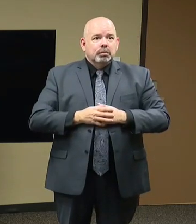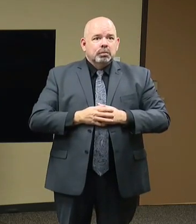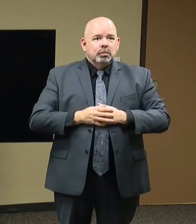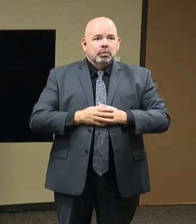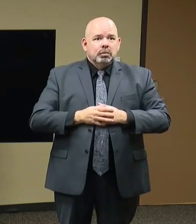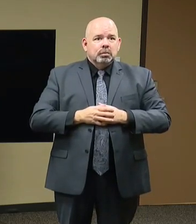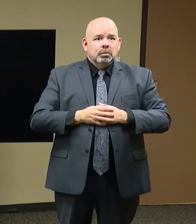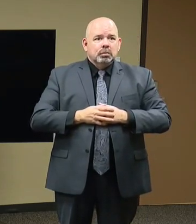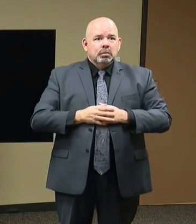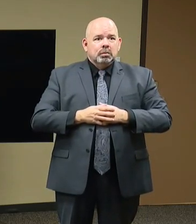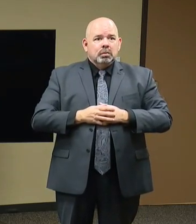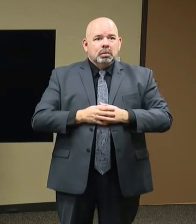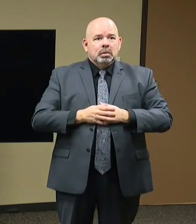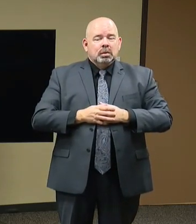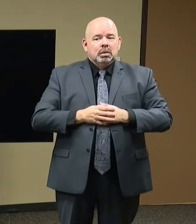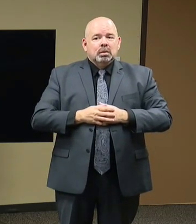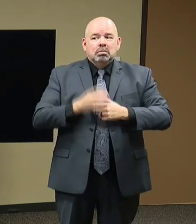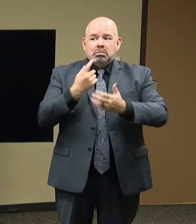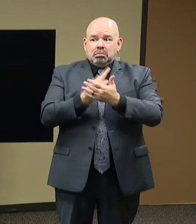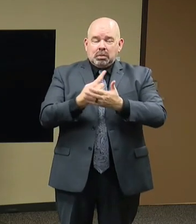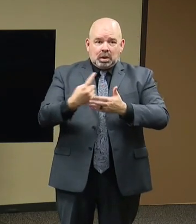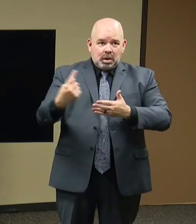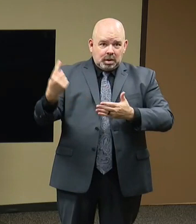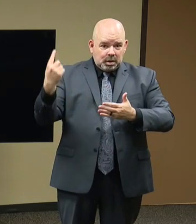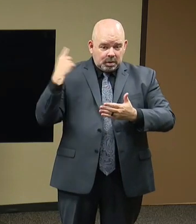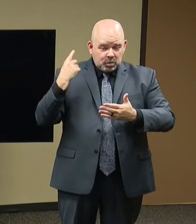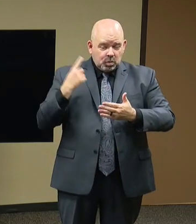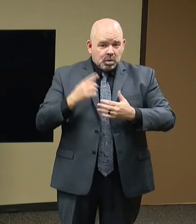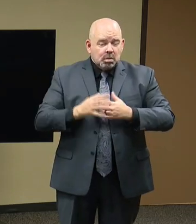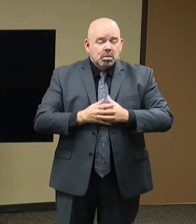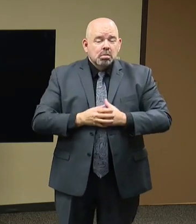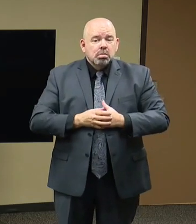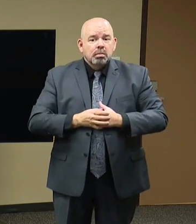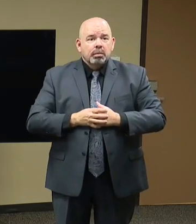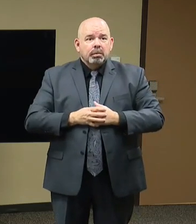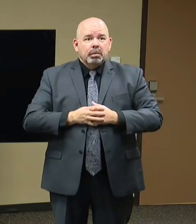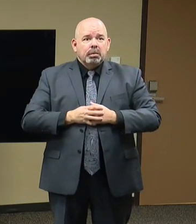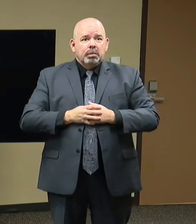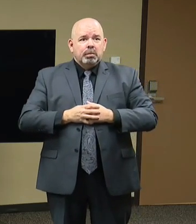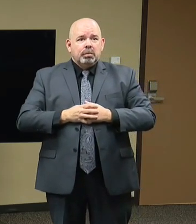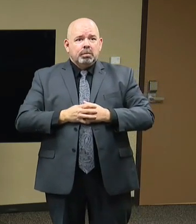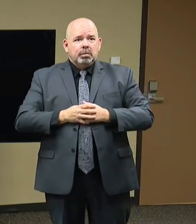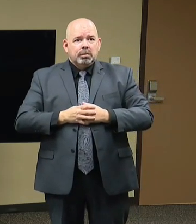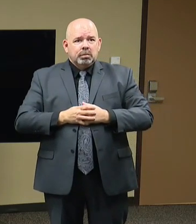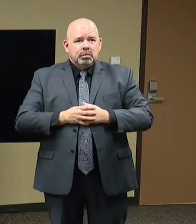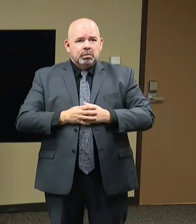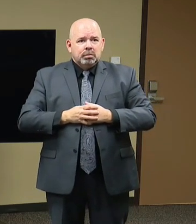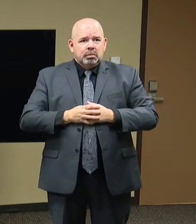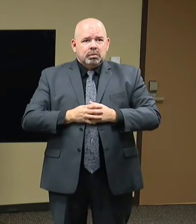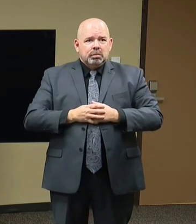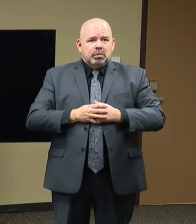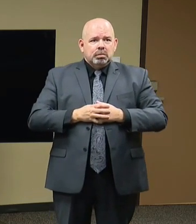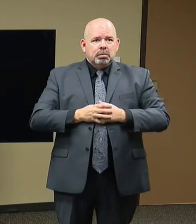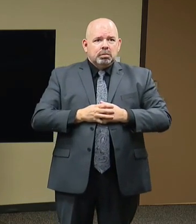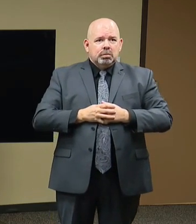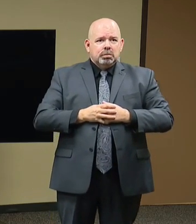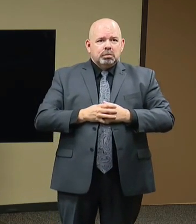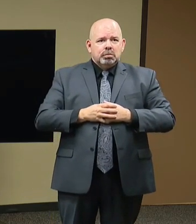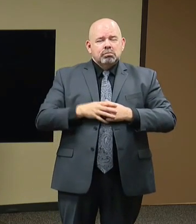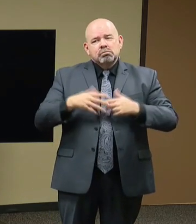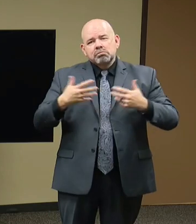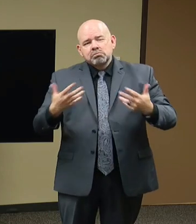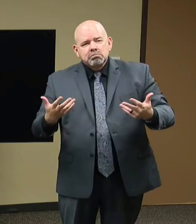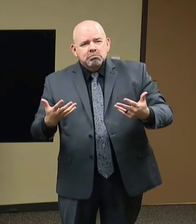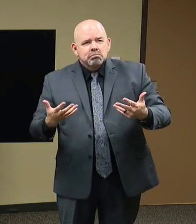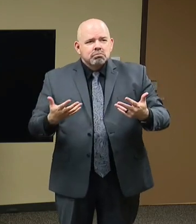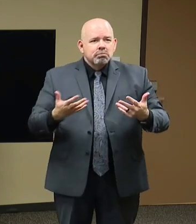week was that for persons that need like to be isolated